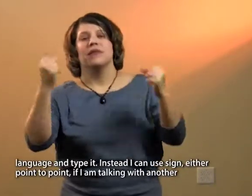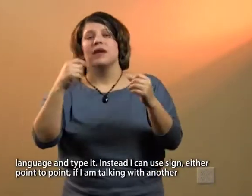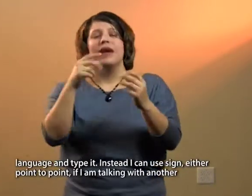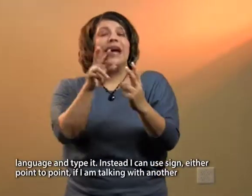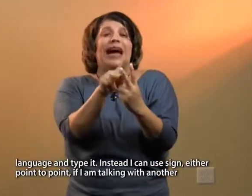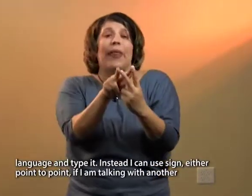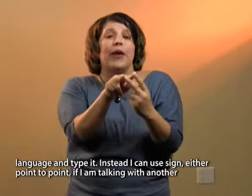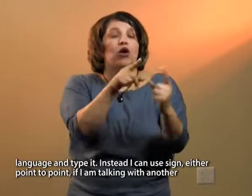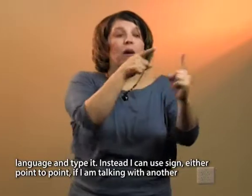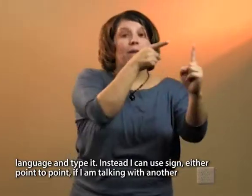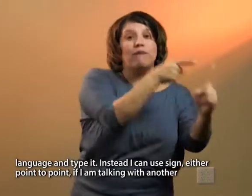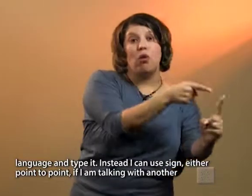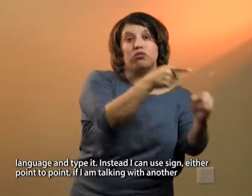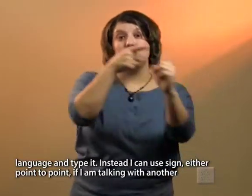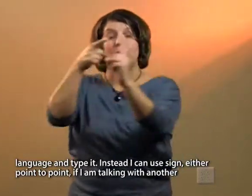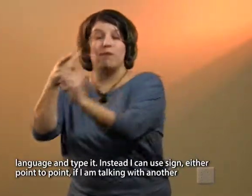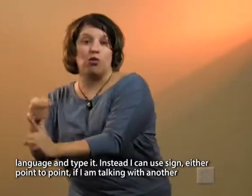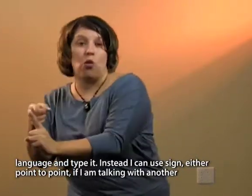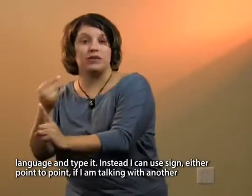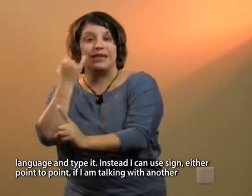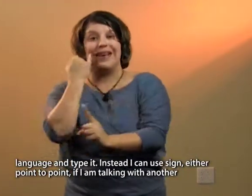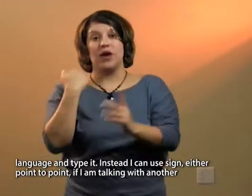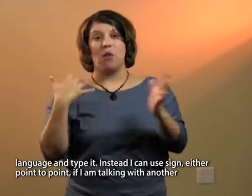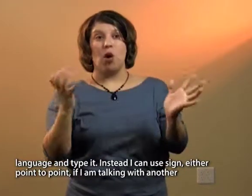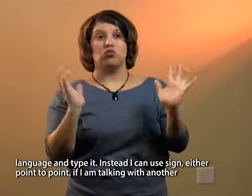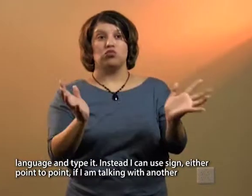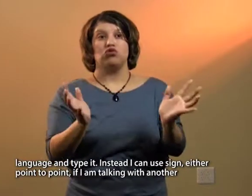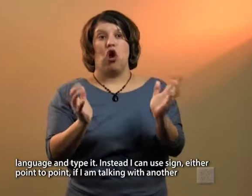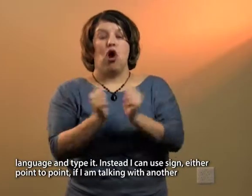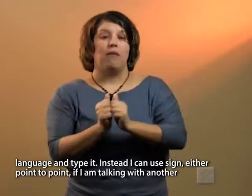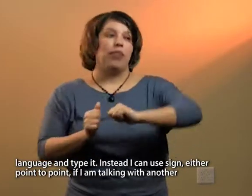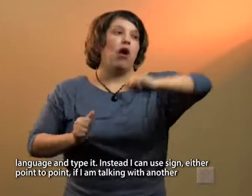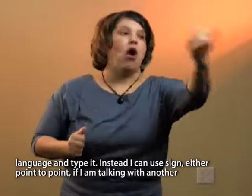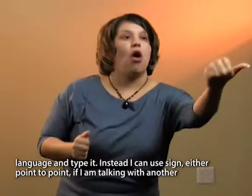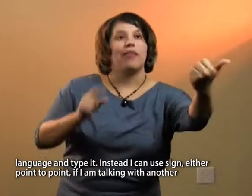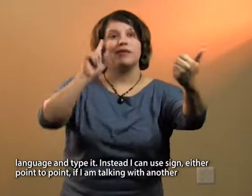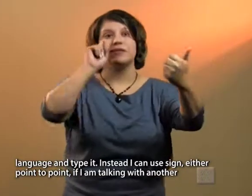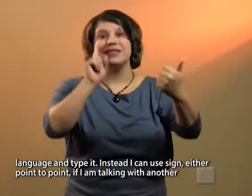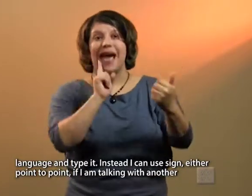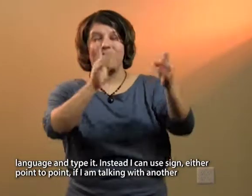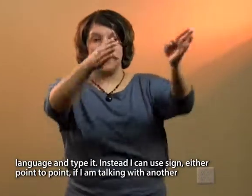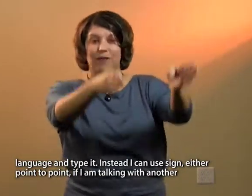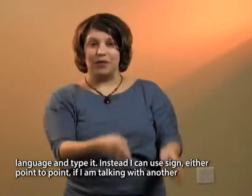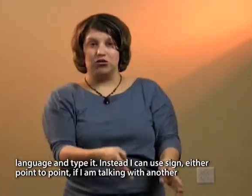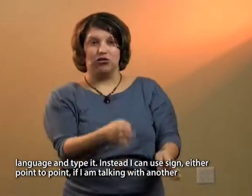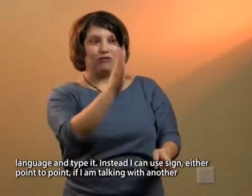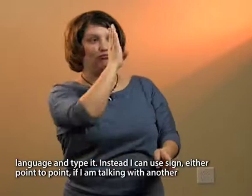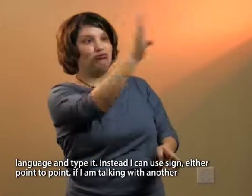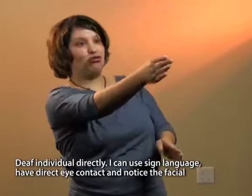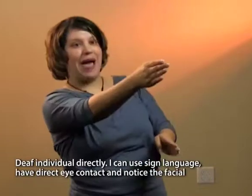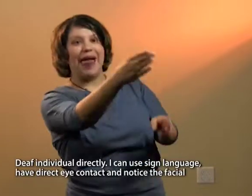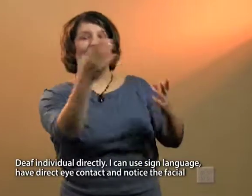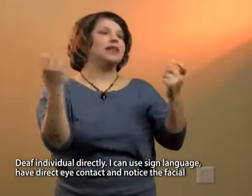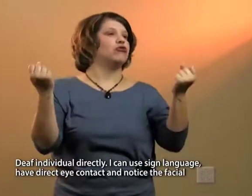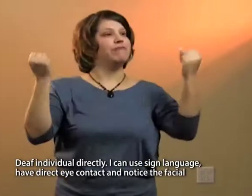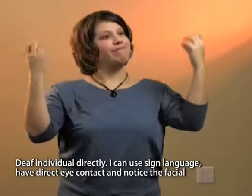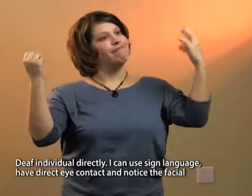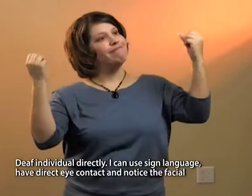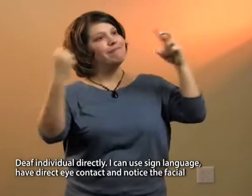type it instead i can use sign either point to point if i'm talking with another deaf individual directly